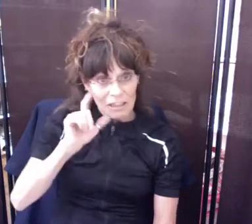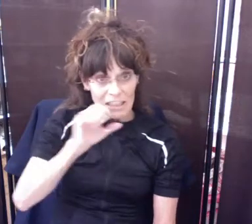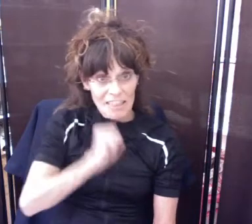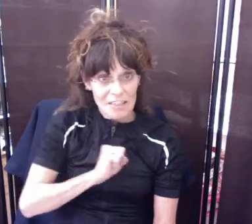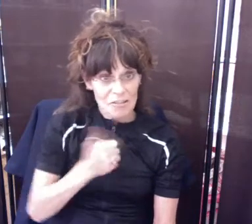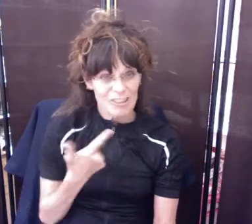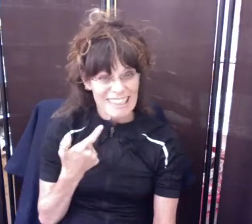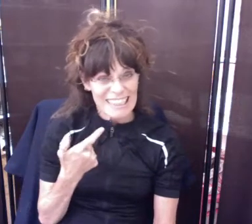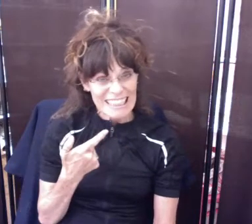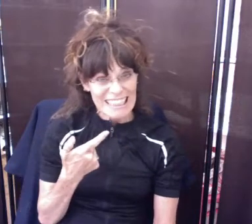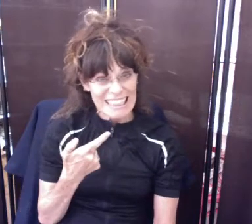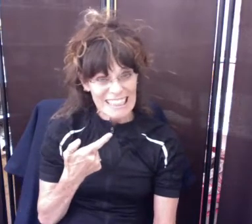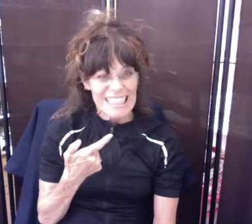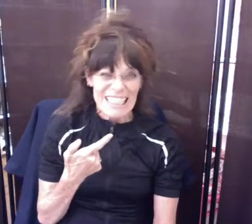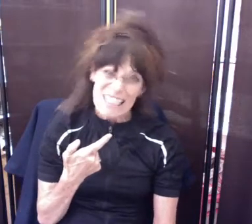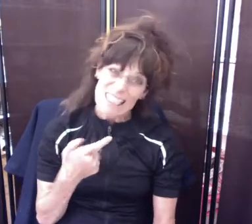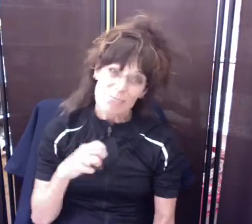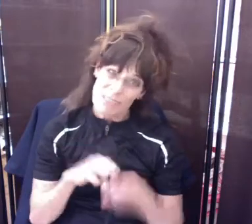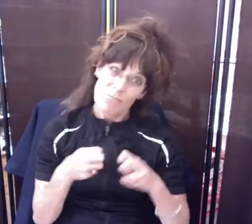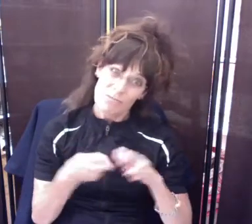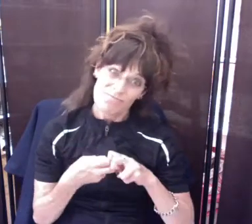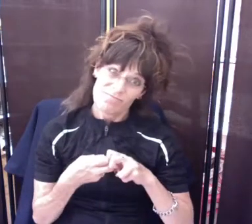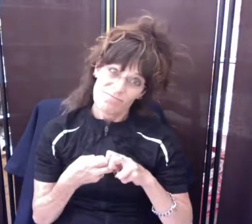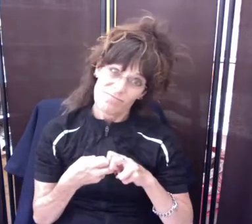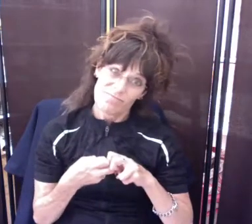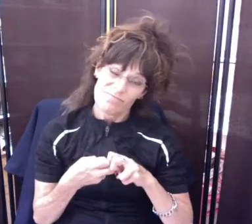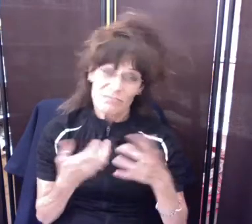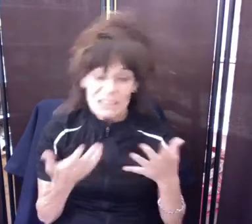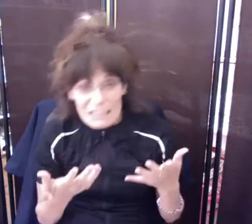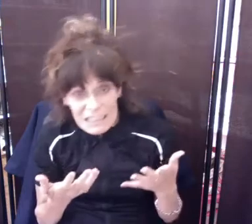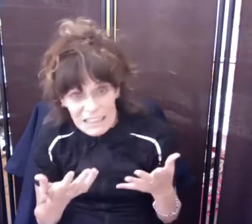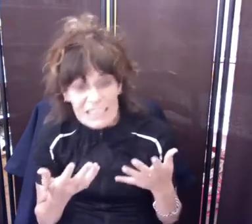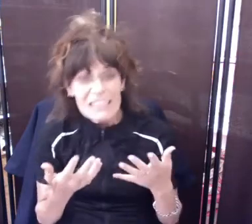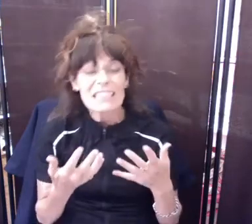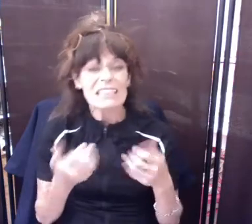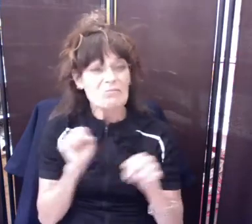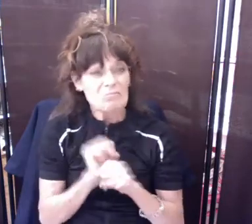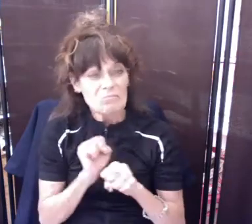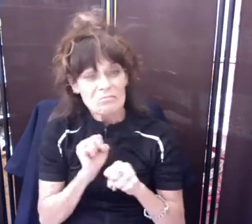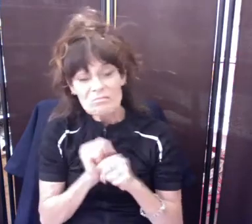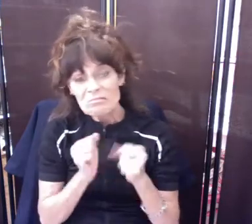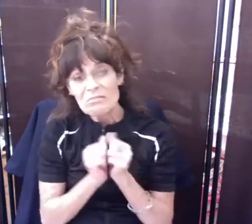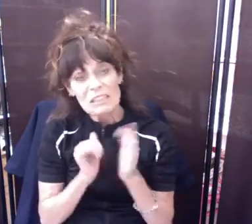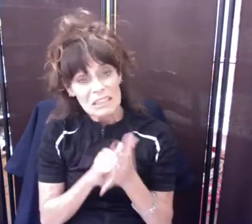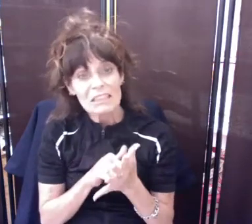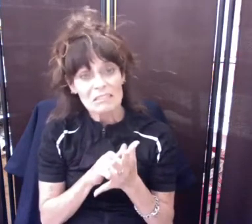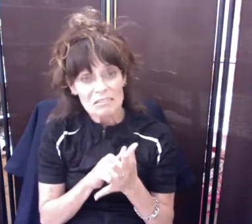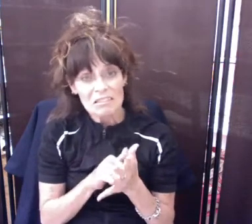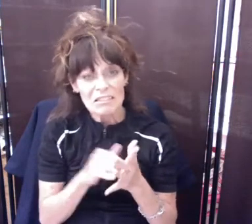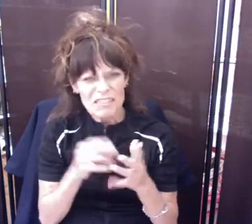of problematic, but not insurmountable for someone as resourceful as myself. I started to figure out who was going to buy